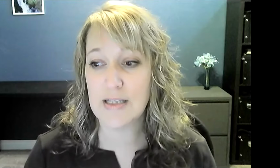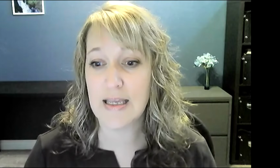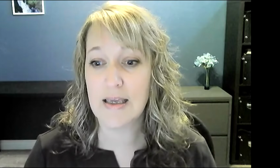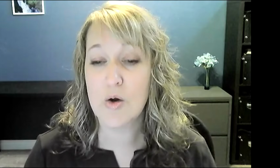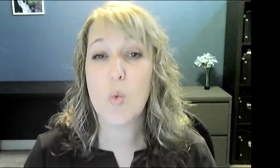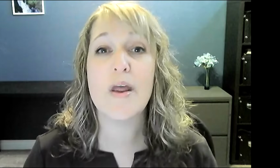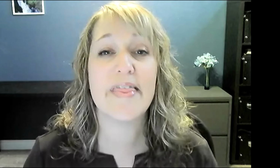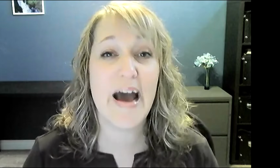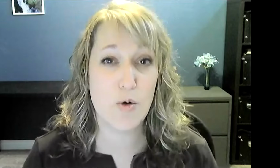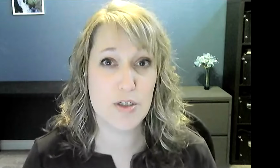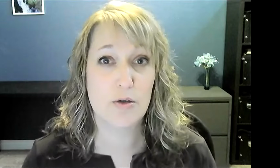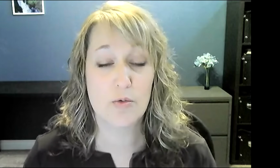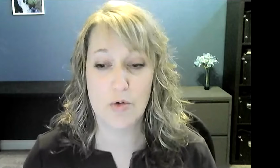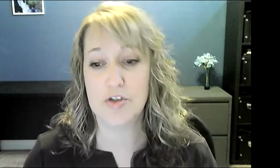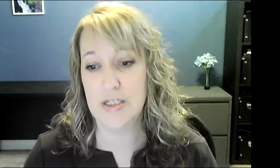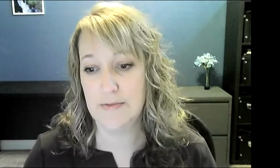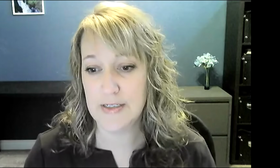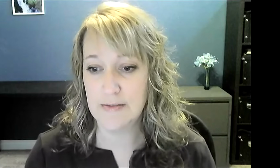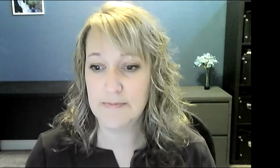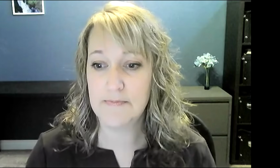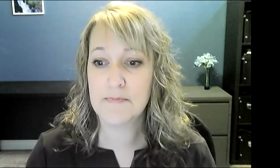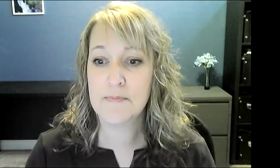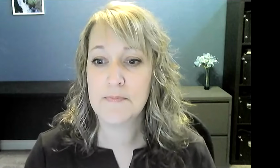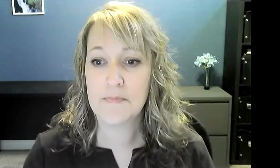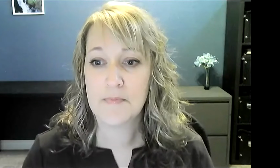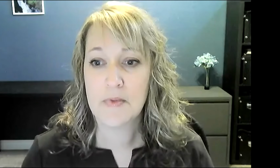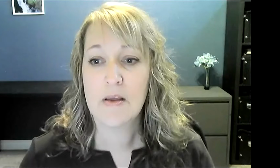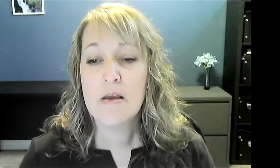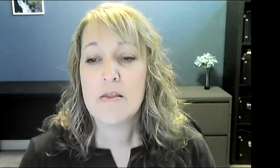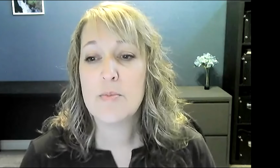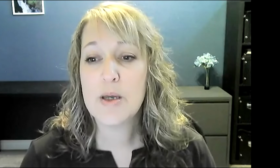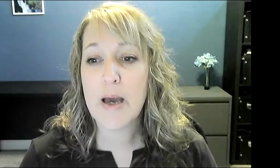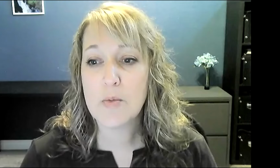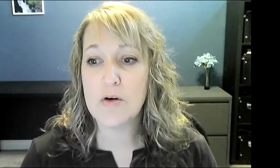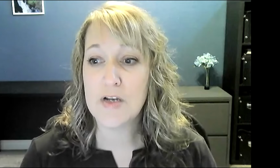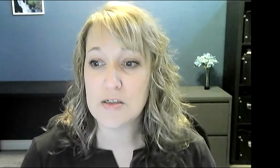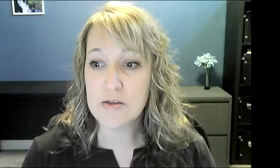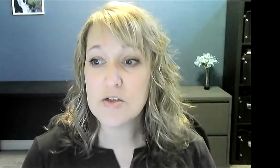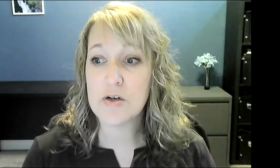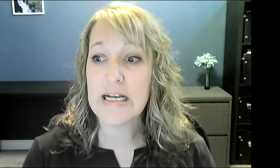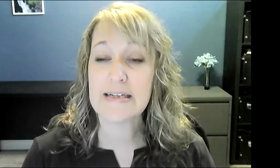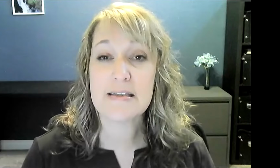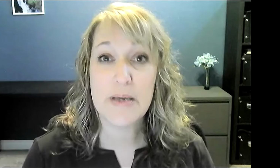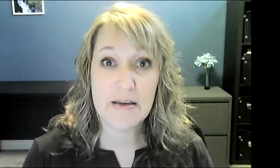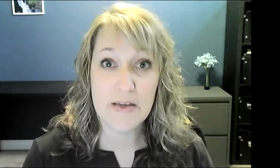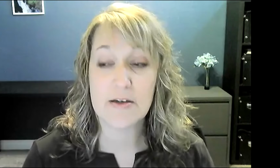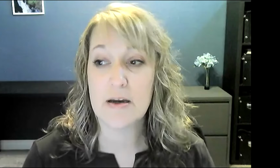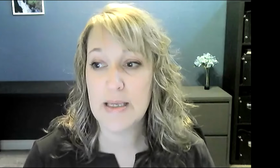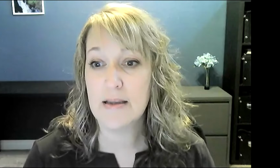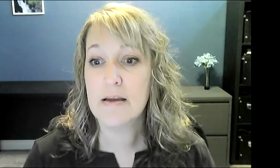like without role shift. The big bad wolf knocked on the door and asked the pig if he could come in,